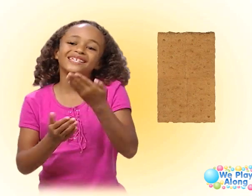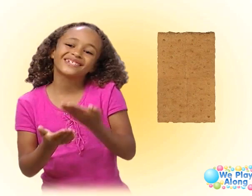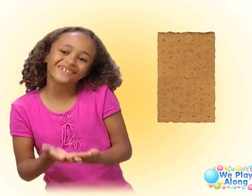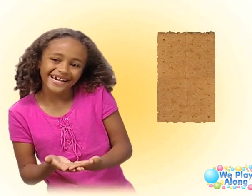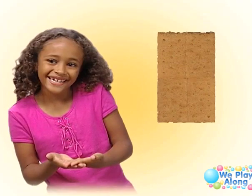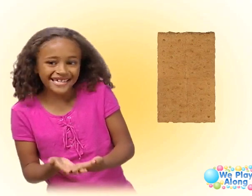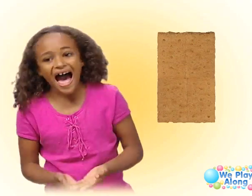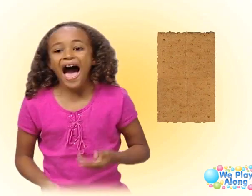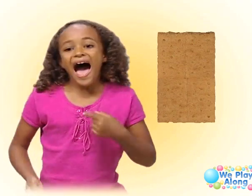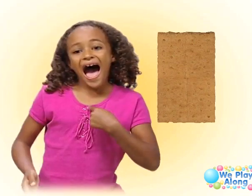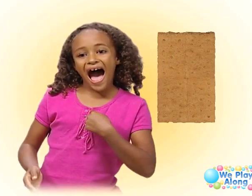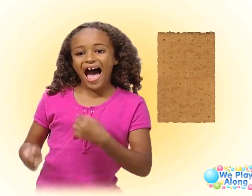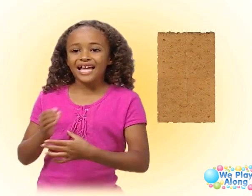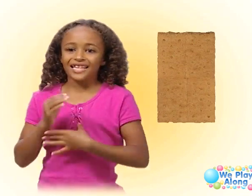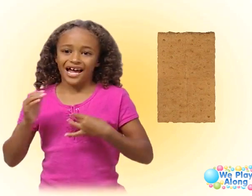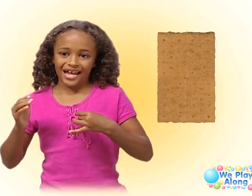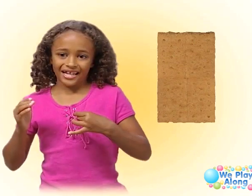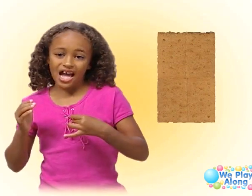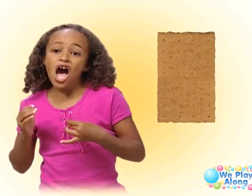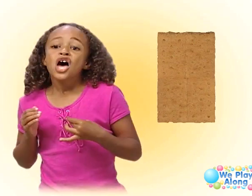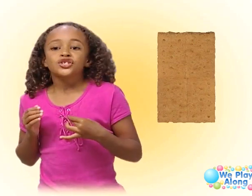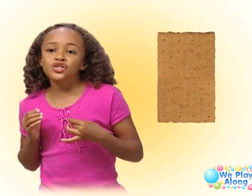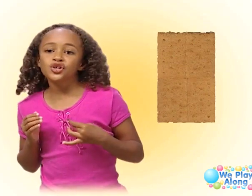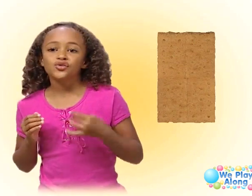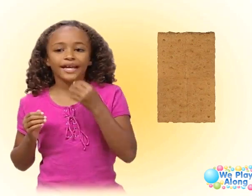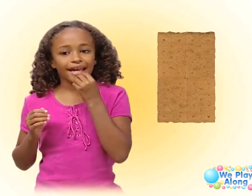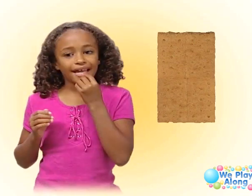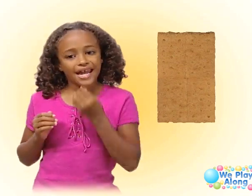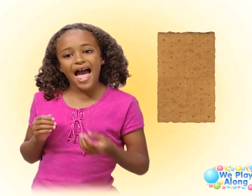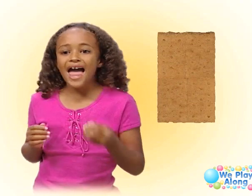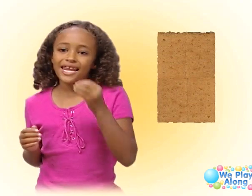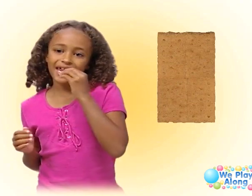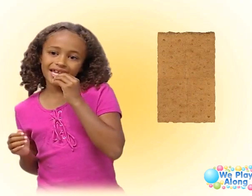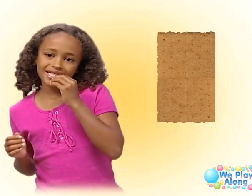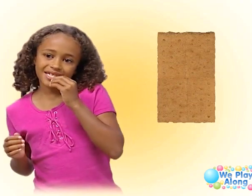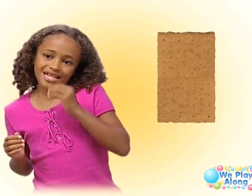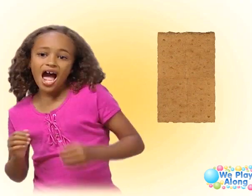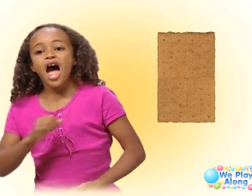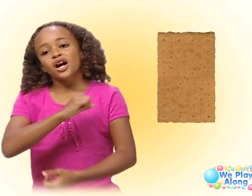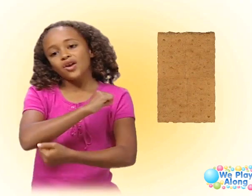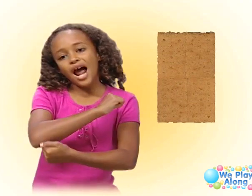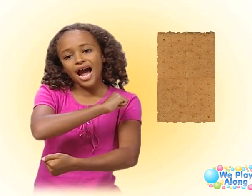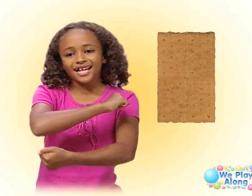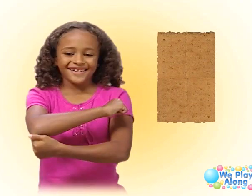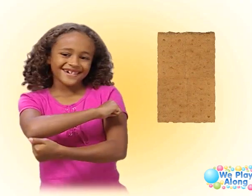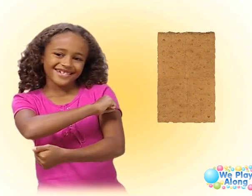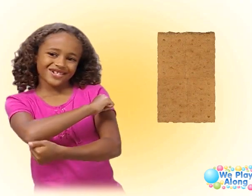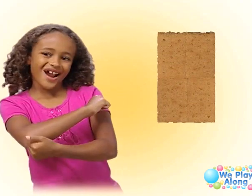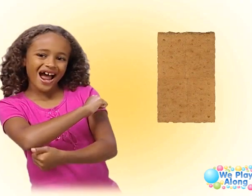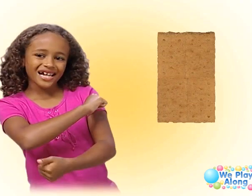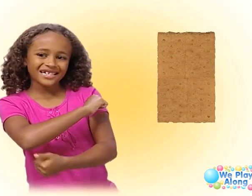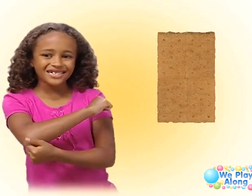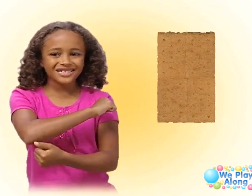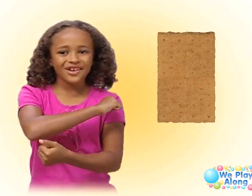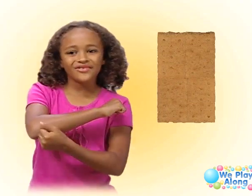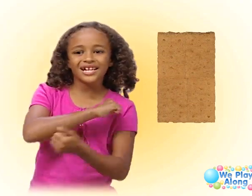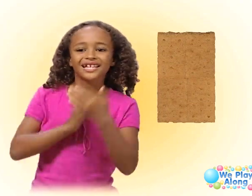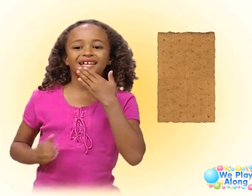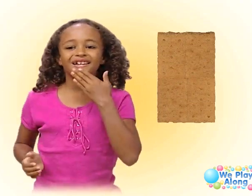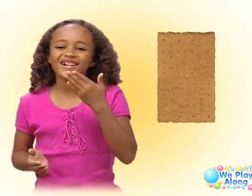treat. I like to eat and eat. Crackers, crackers, a really good